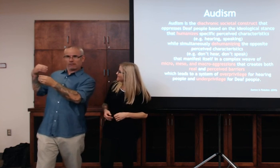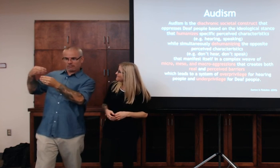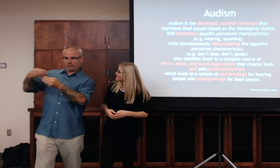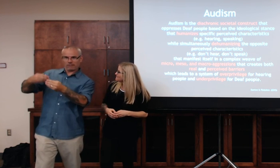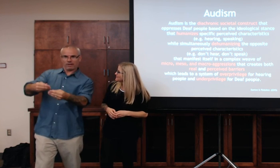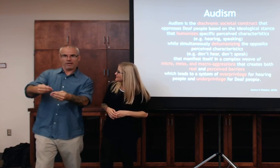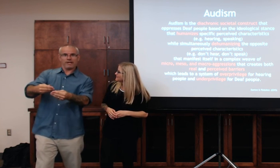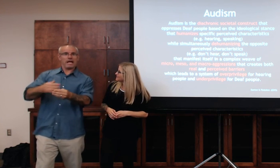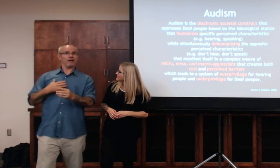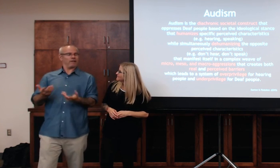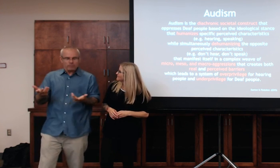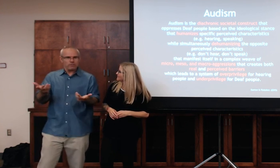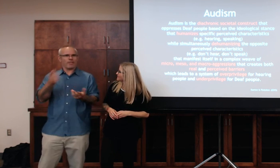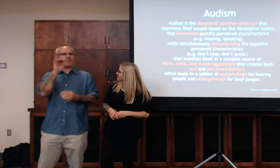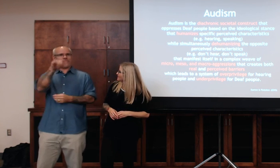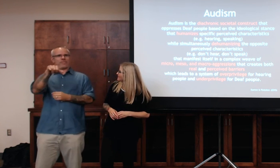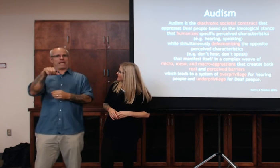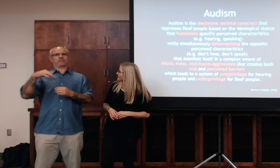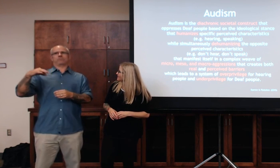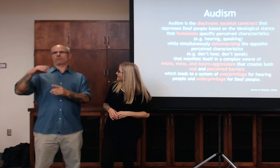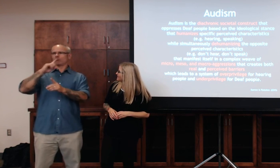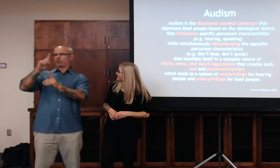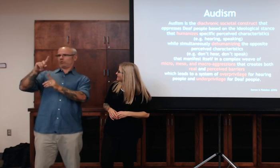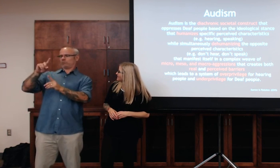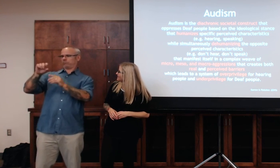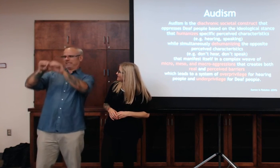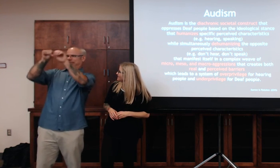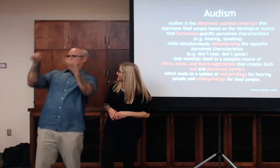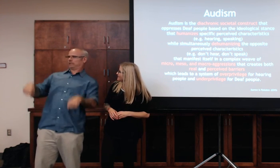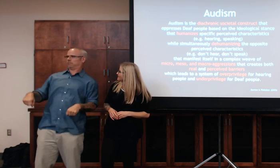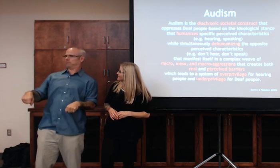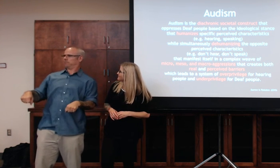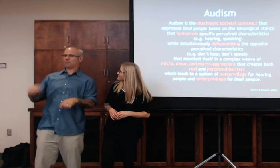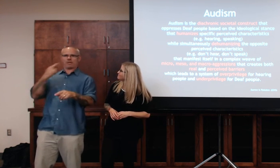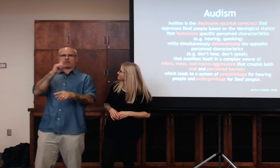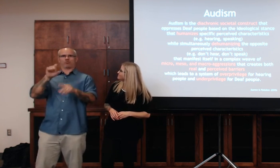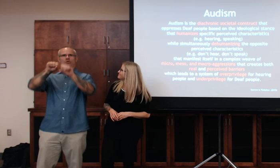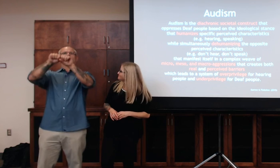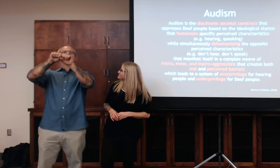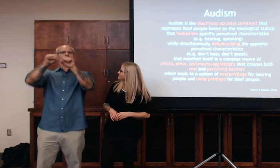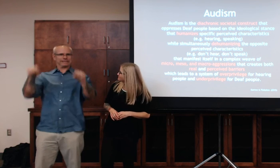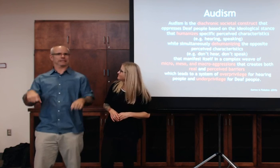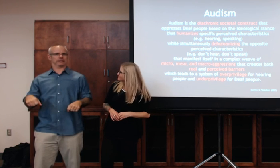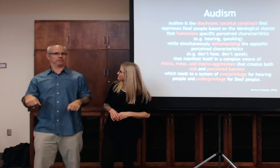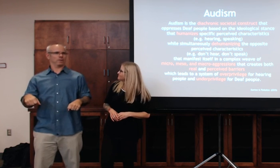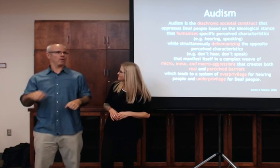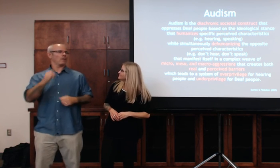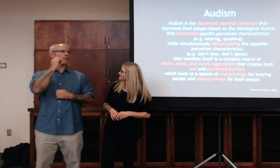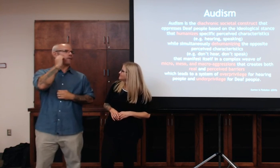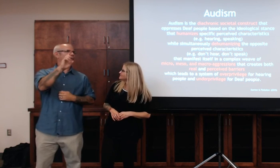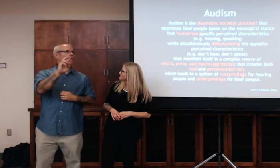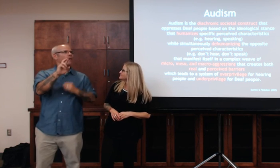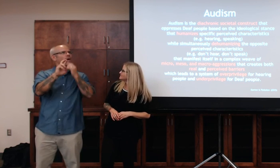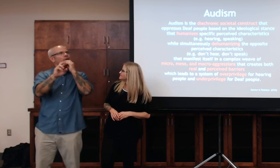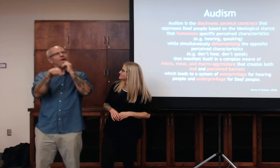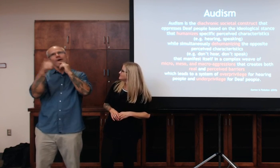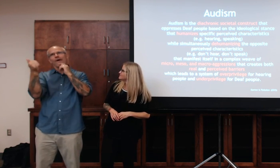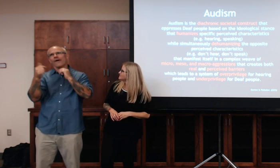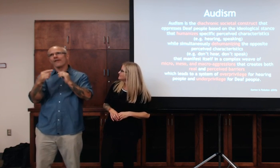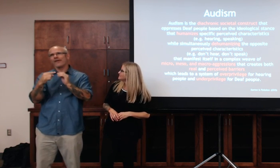that history has built upon itself. It's more cumulative. Again, it's that system. It truly is systematic. Another example,